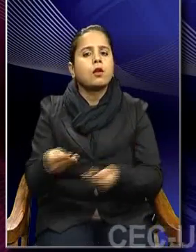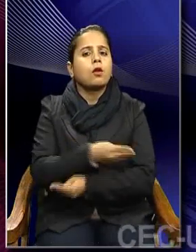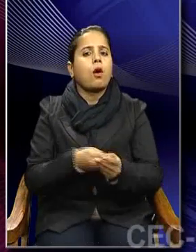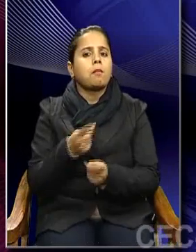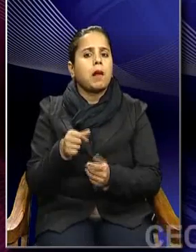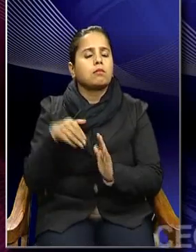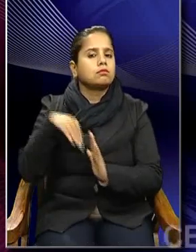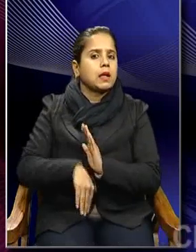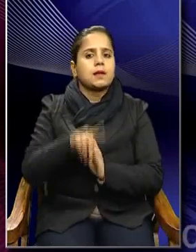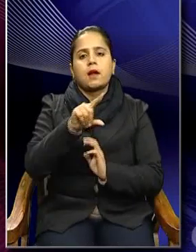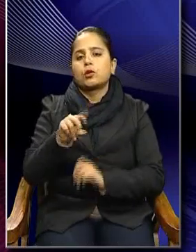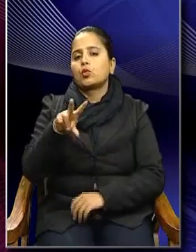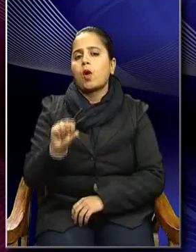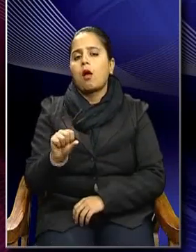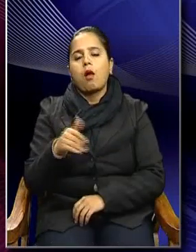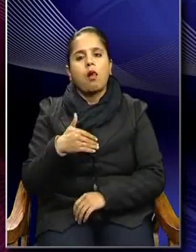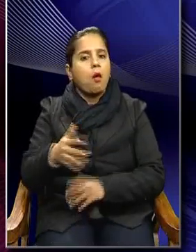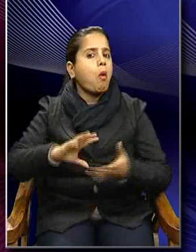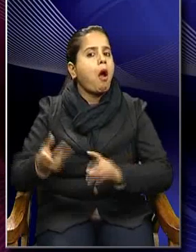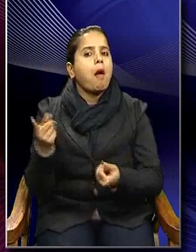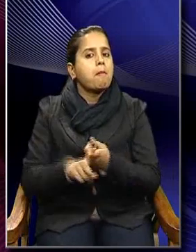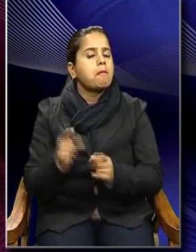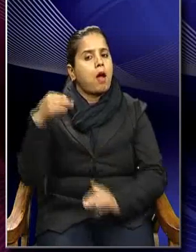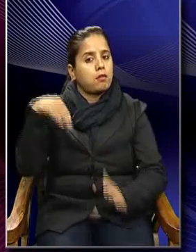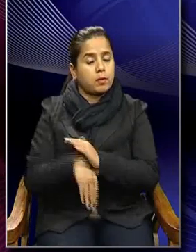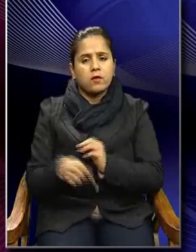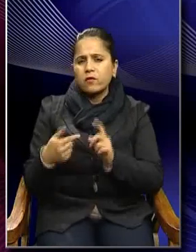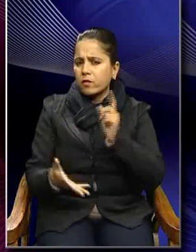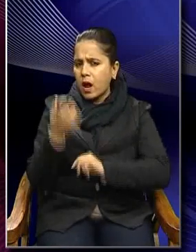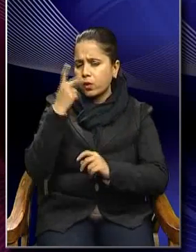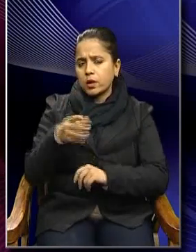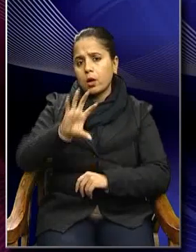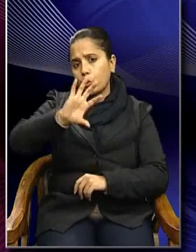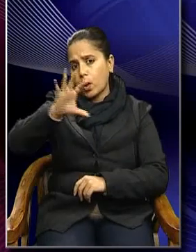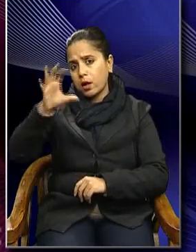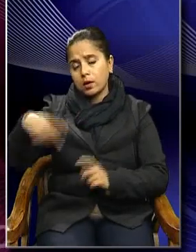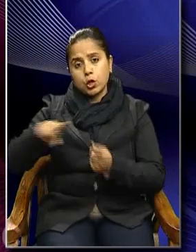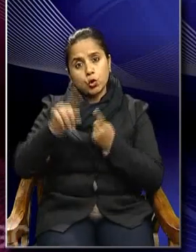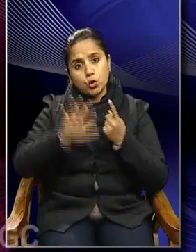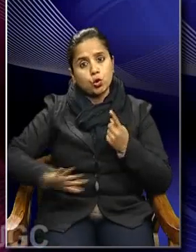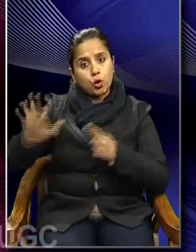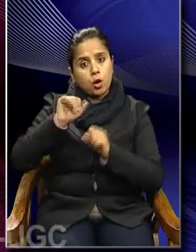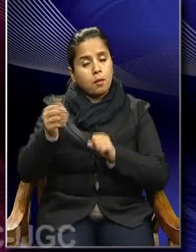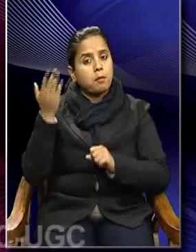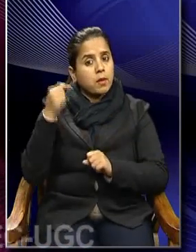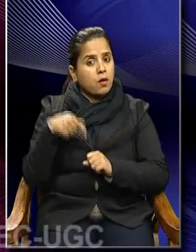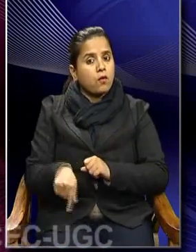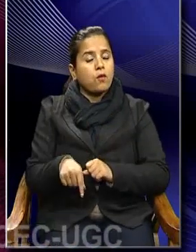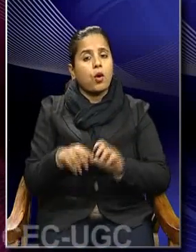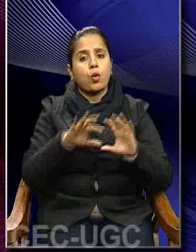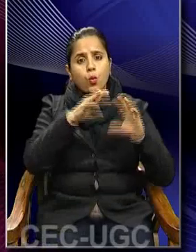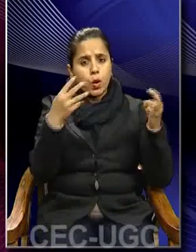of 1929. So what we find across countries in Europe in the interwar period is that